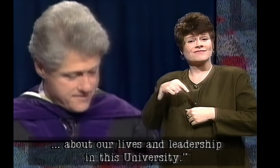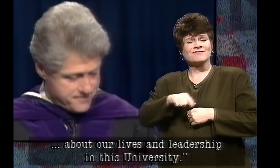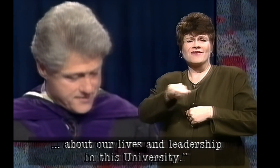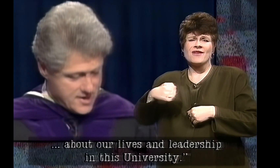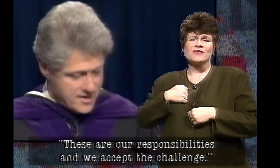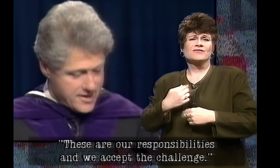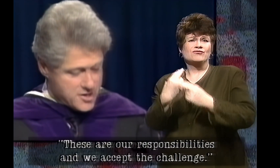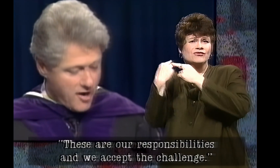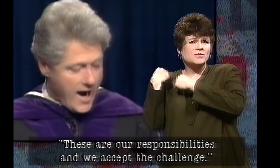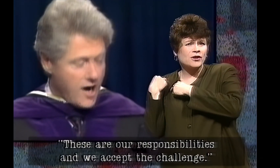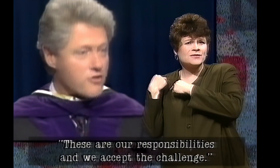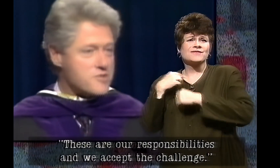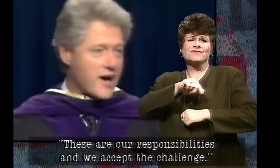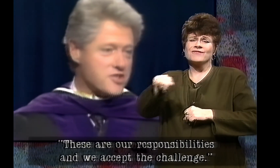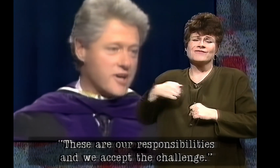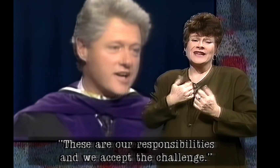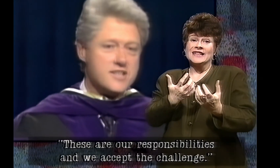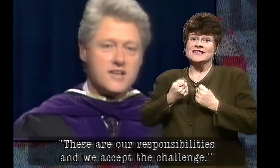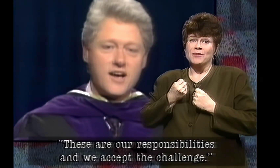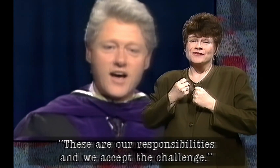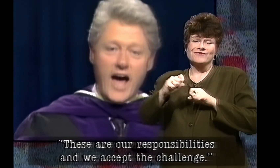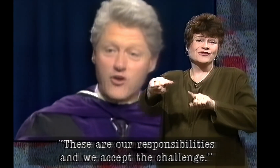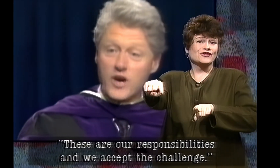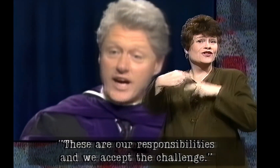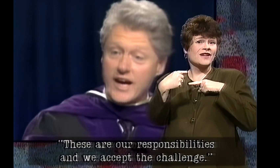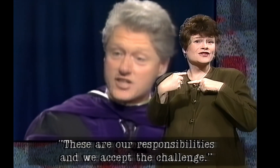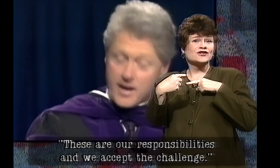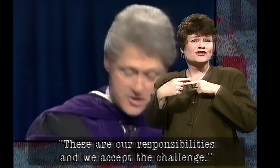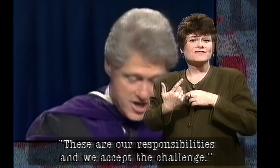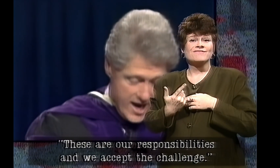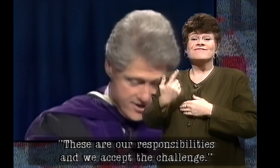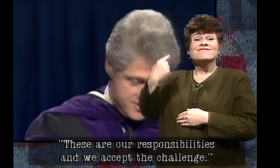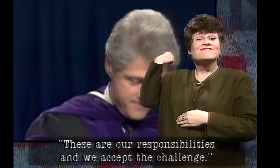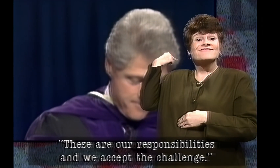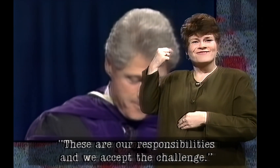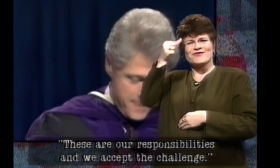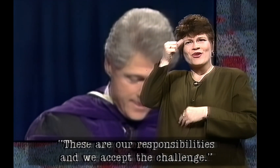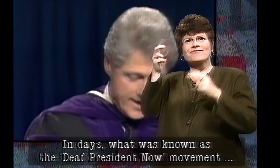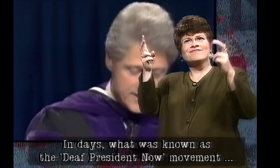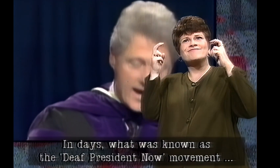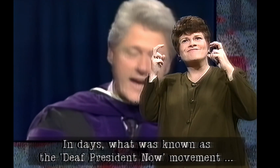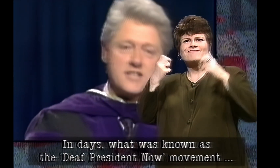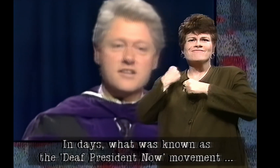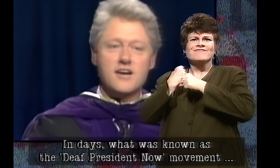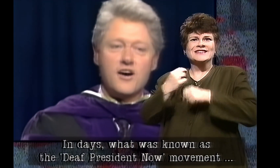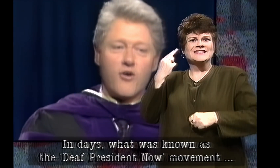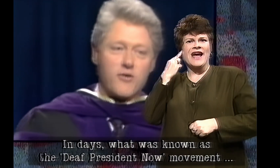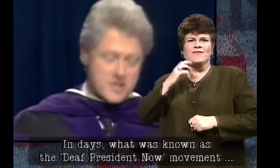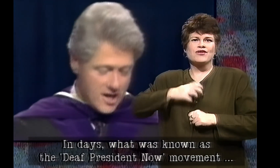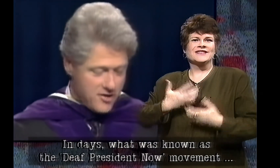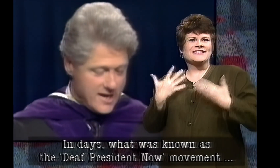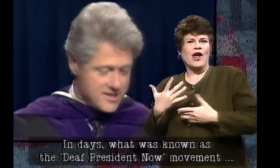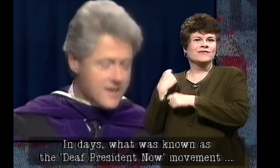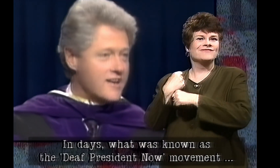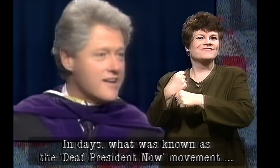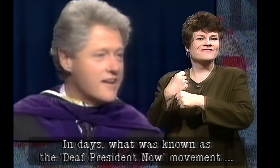university. These are our responsibilities, and we accept the challenge. in days what was